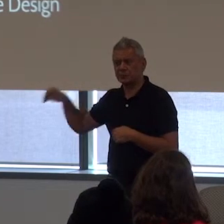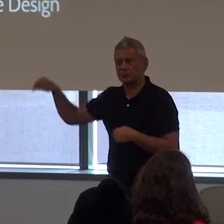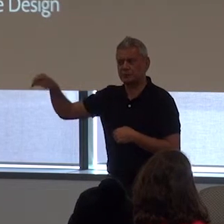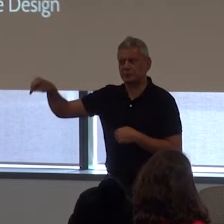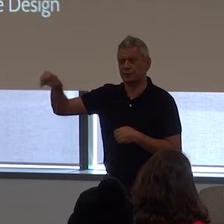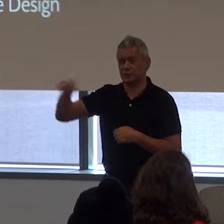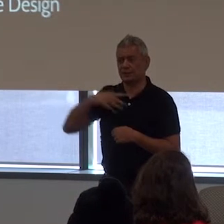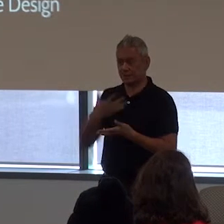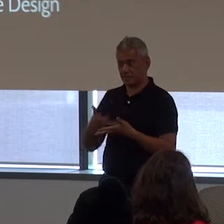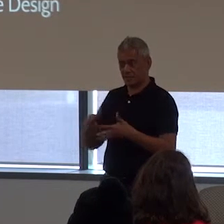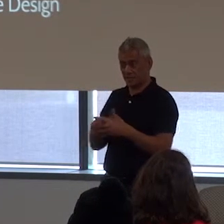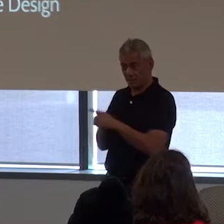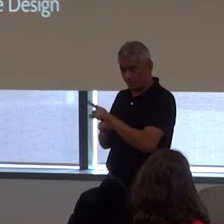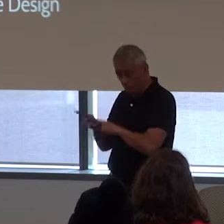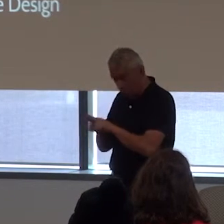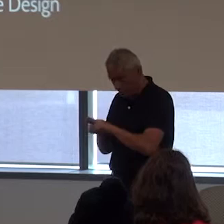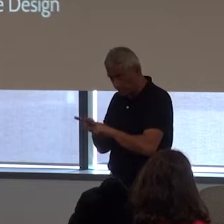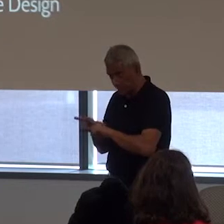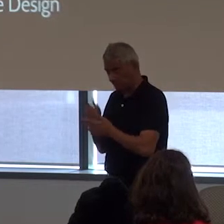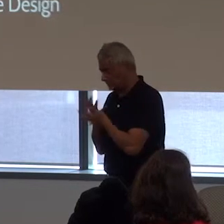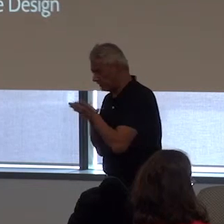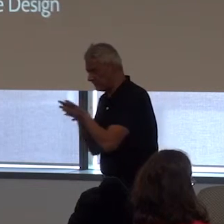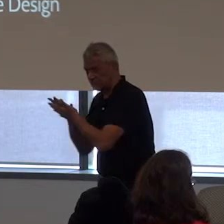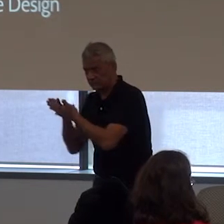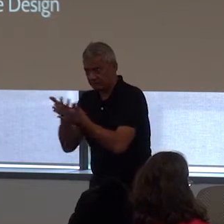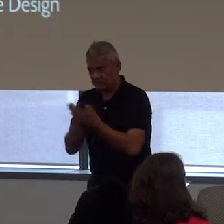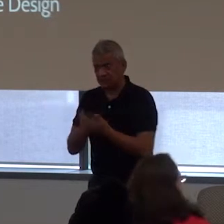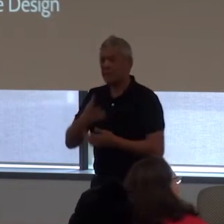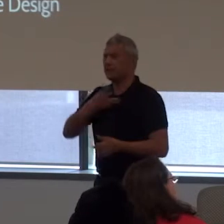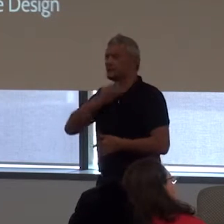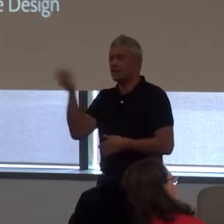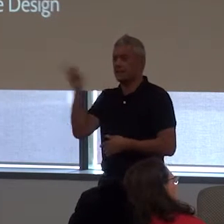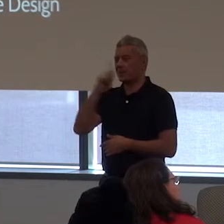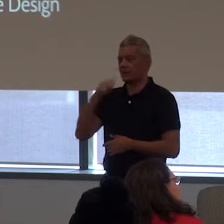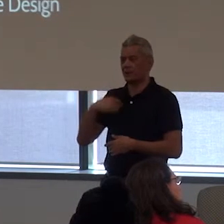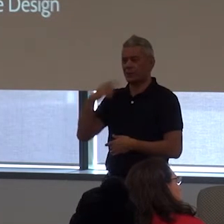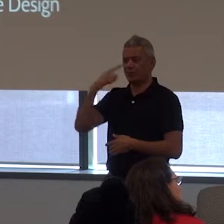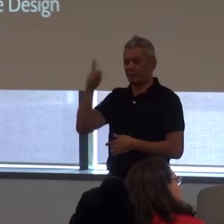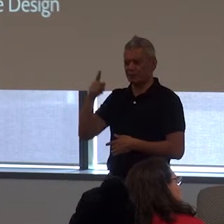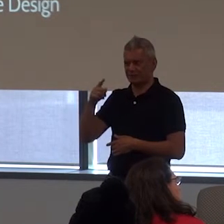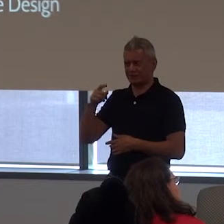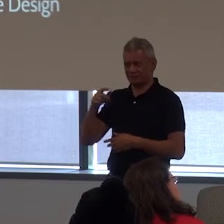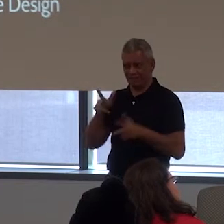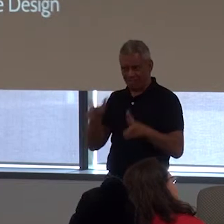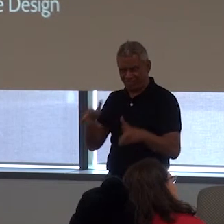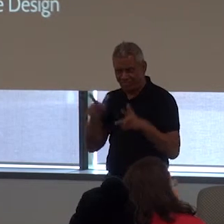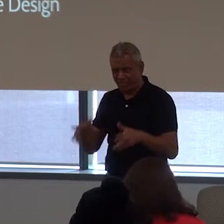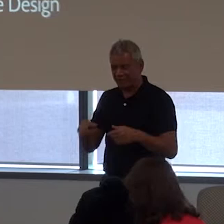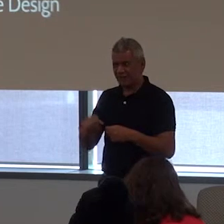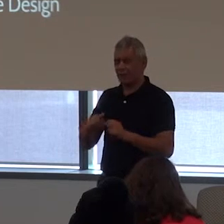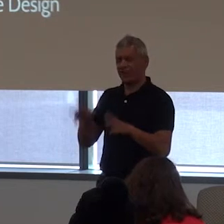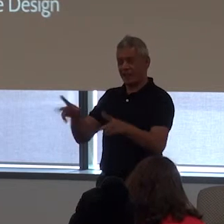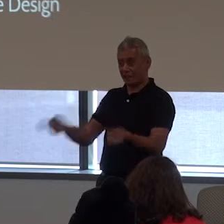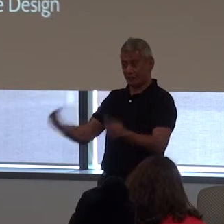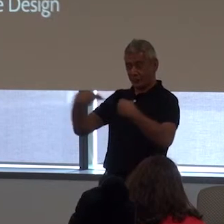do and how it affects them. And they're skeptical and they laugh about it. They have shortcuts that they can get working for